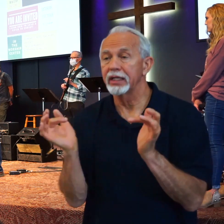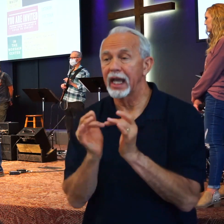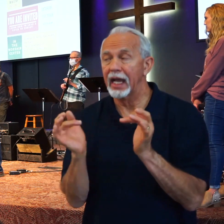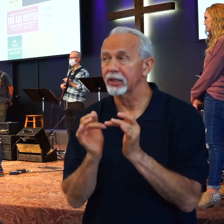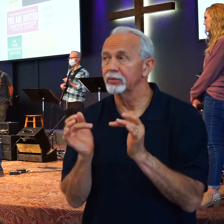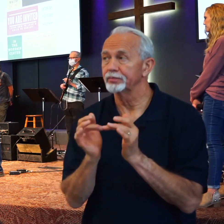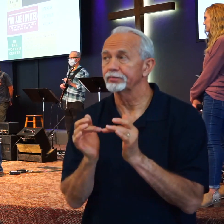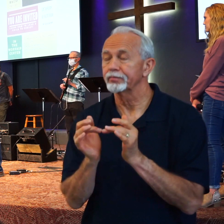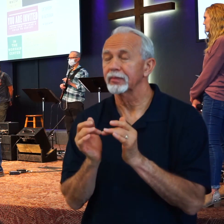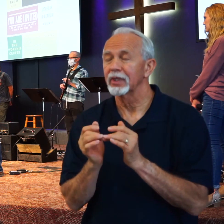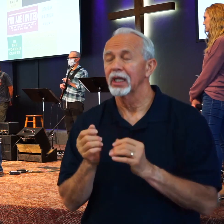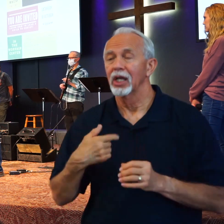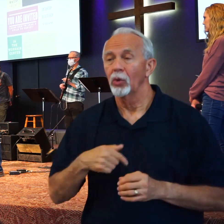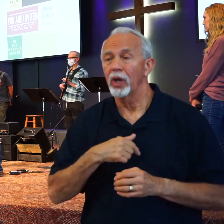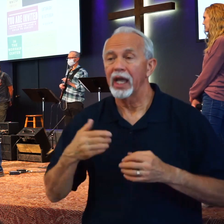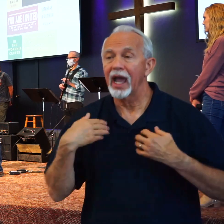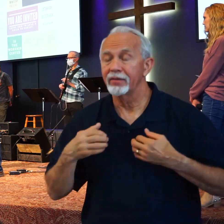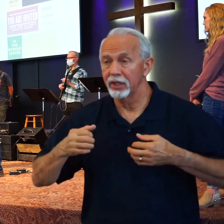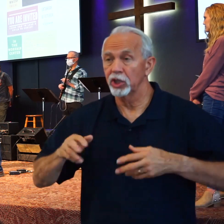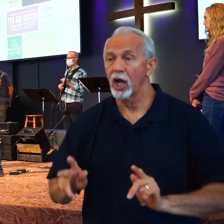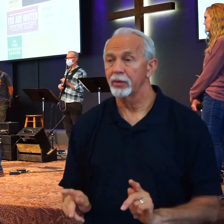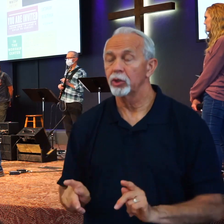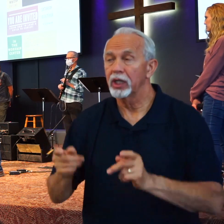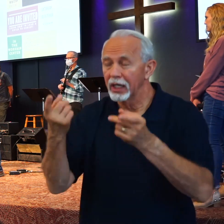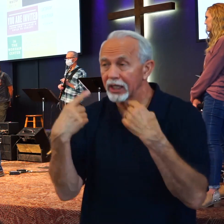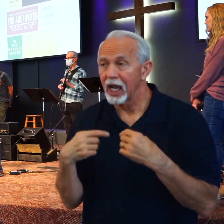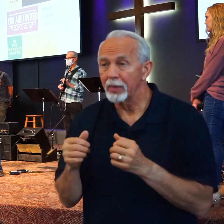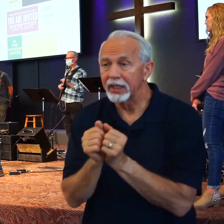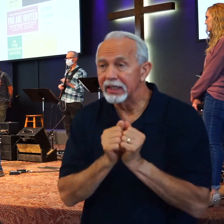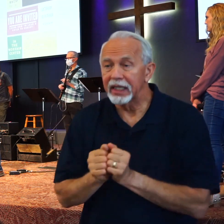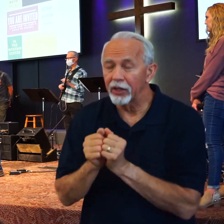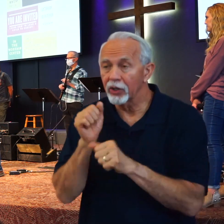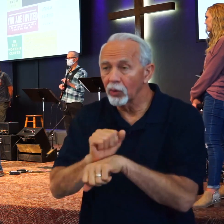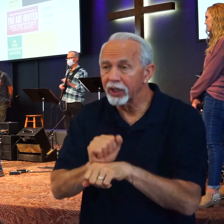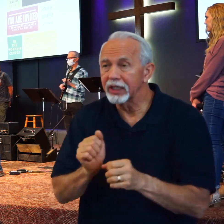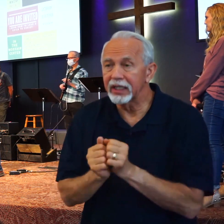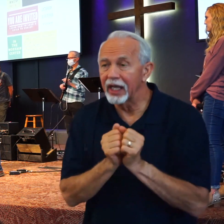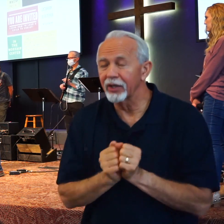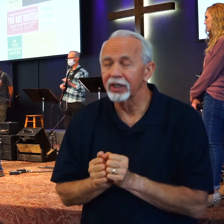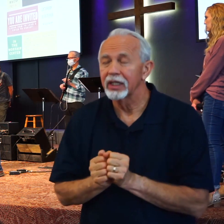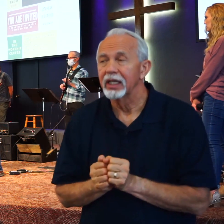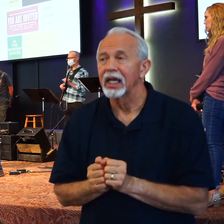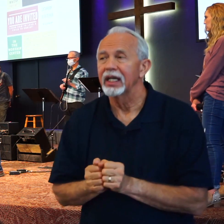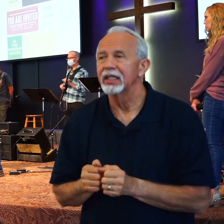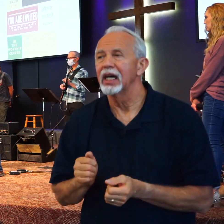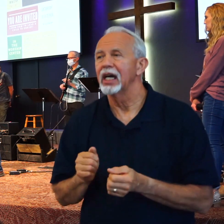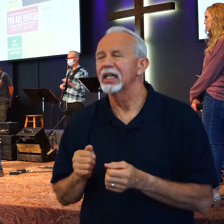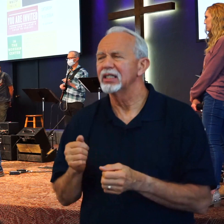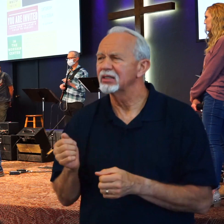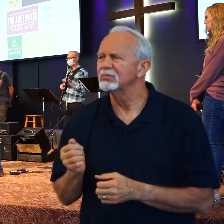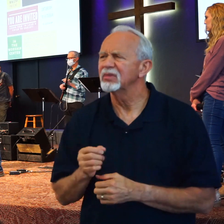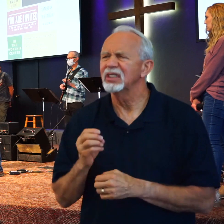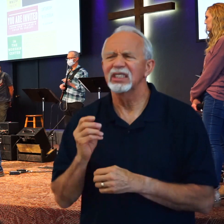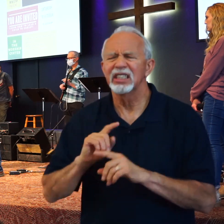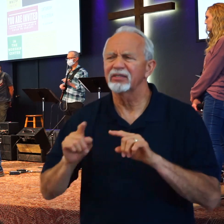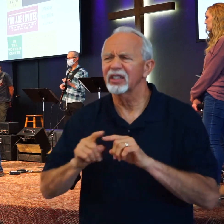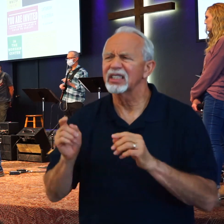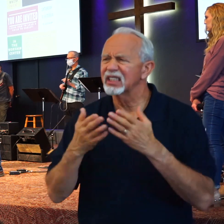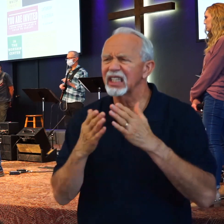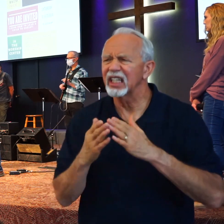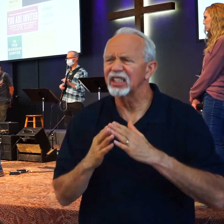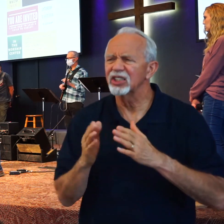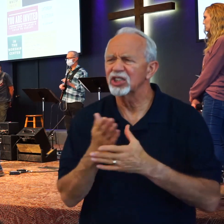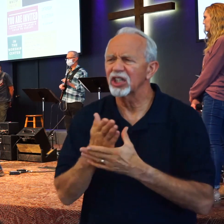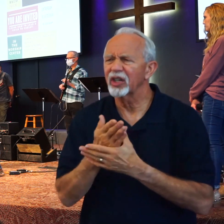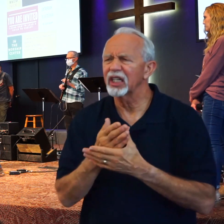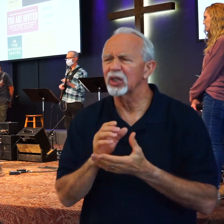with. And we had the chance of working together several times in different cities and sharing Christ. And so we're